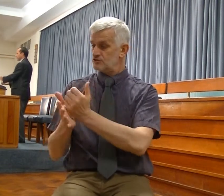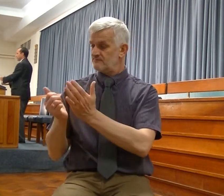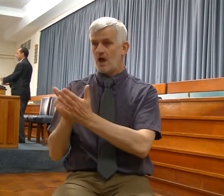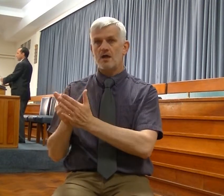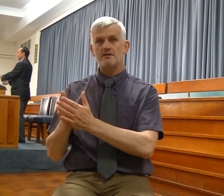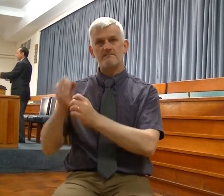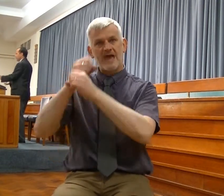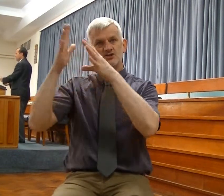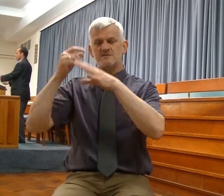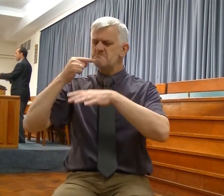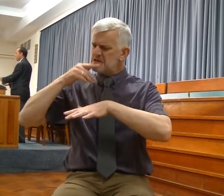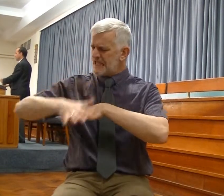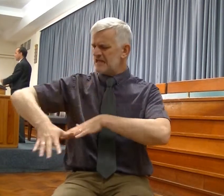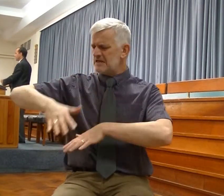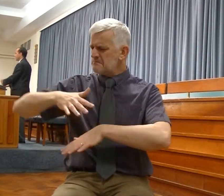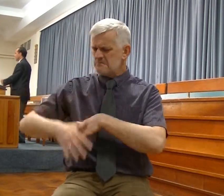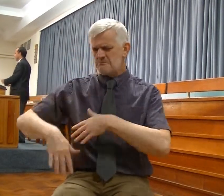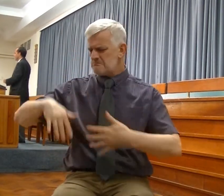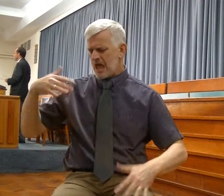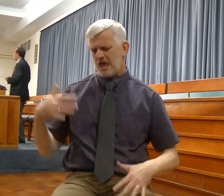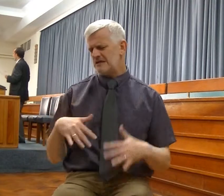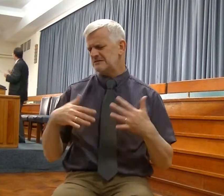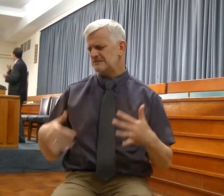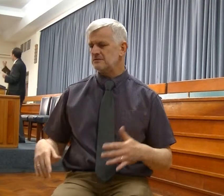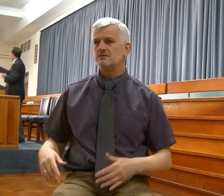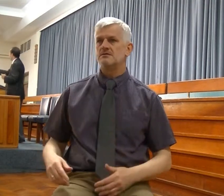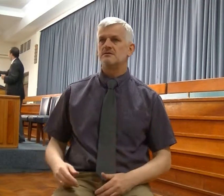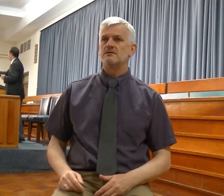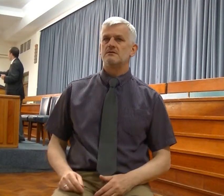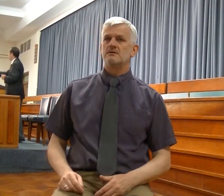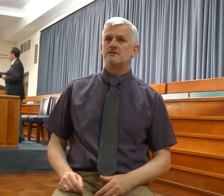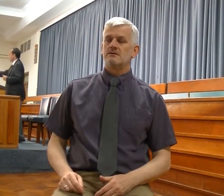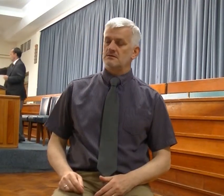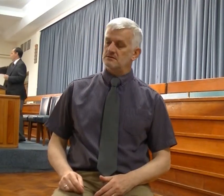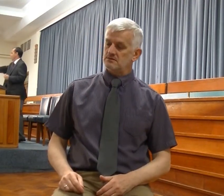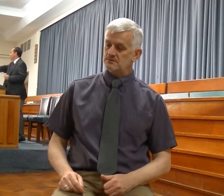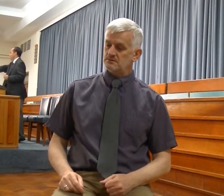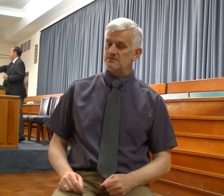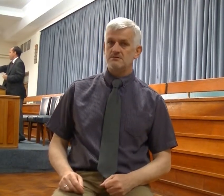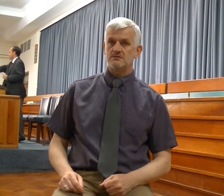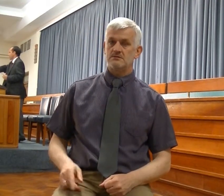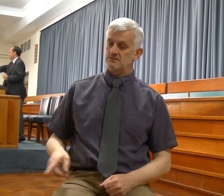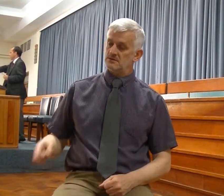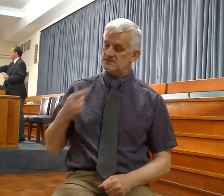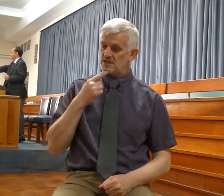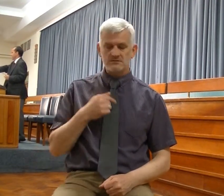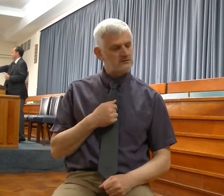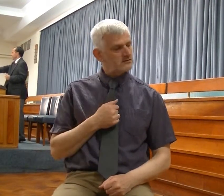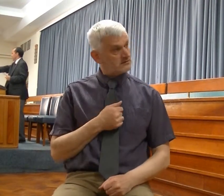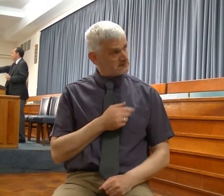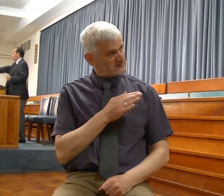Calvary, bleeding, in pain, suffering, and he's able to lift up his voice. You are